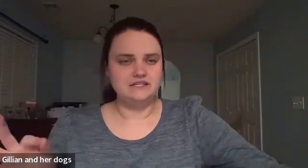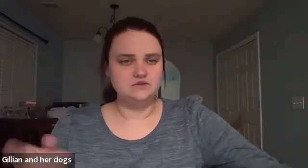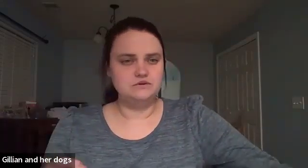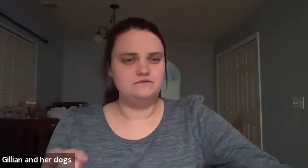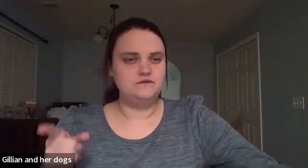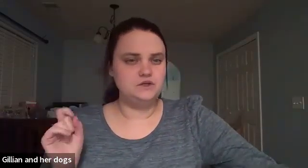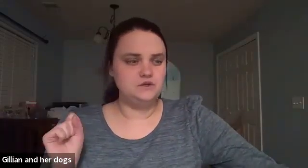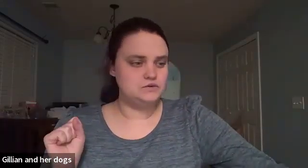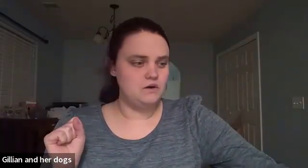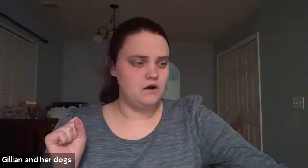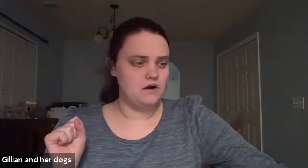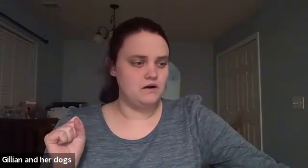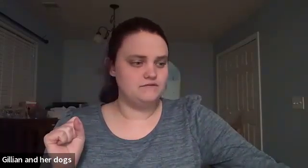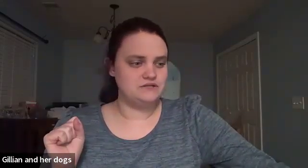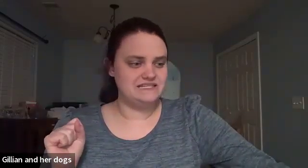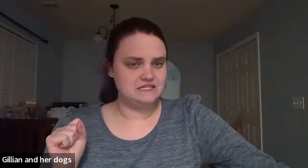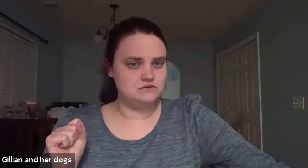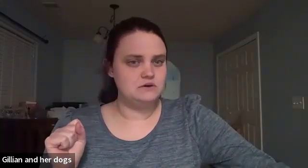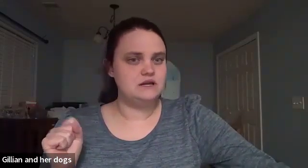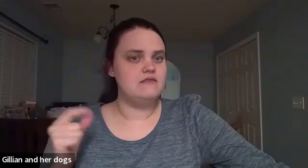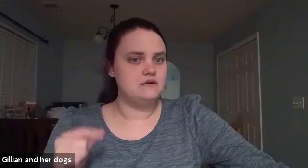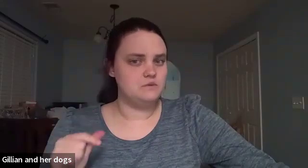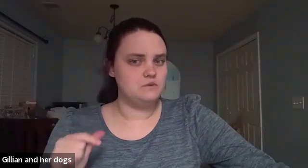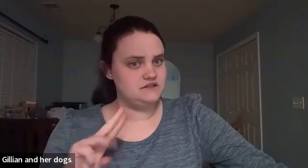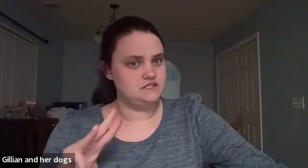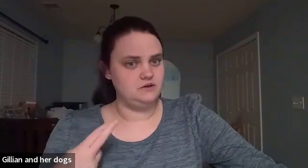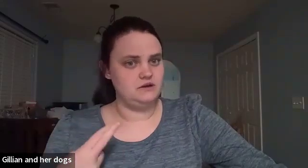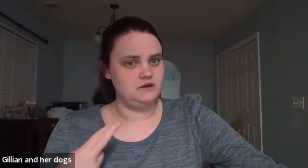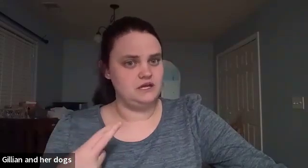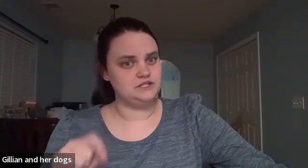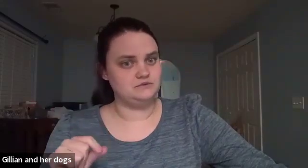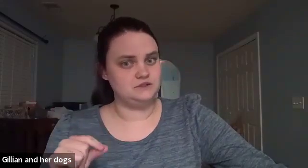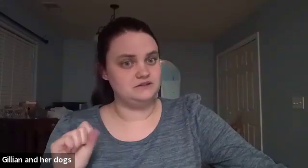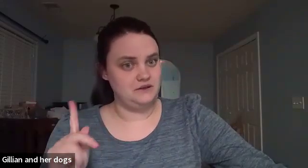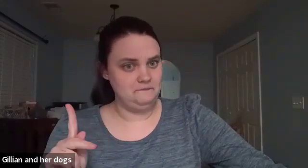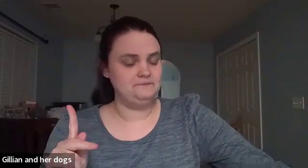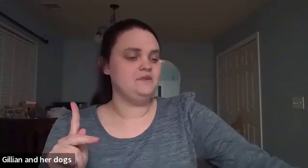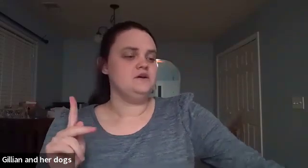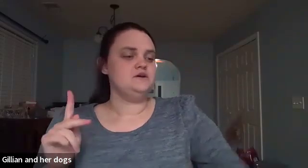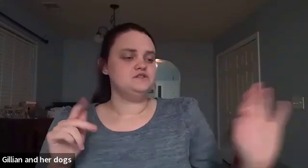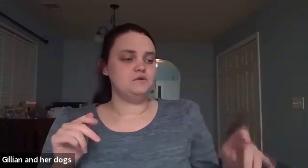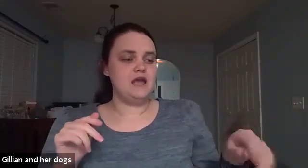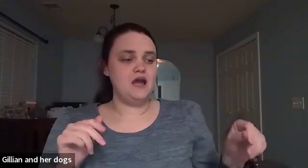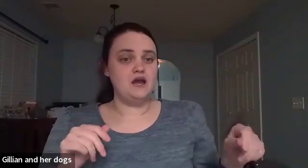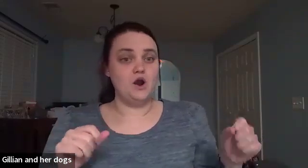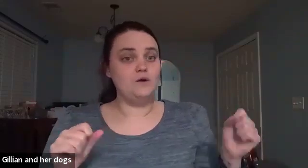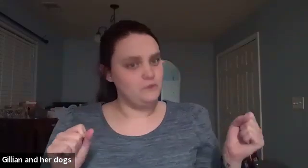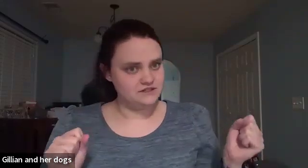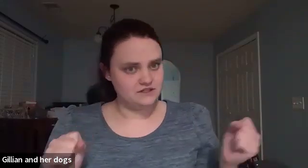Let's review our 4 seasons real quick and then we'll move on to the WH question words. Okay. So we had our